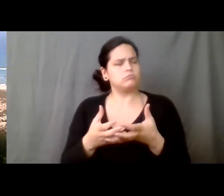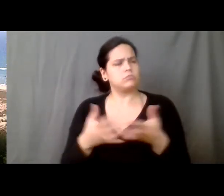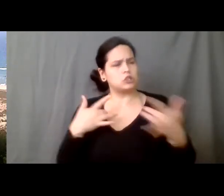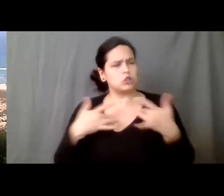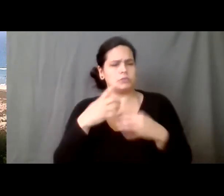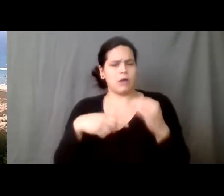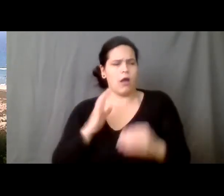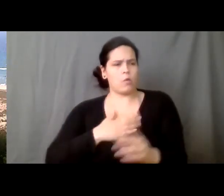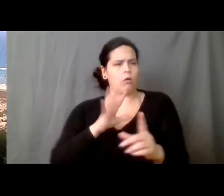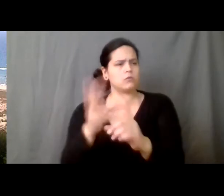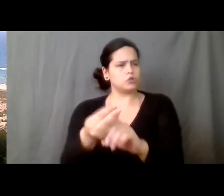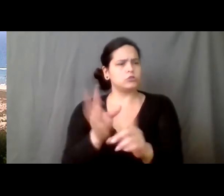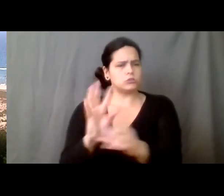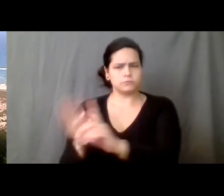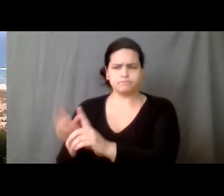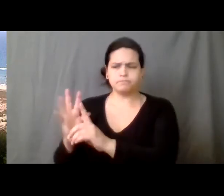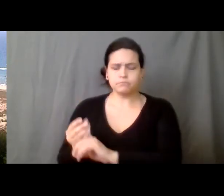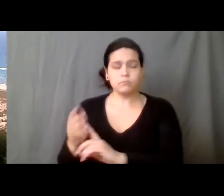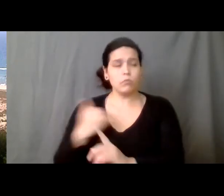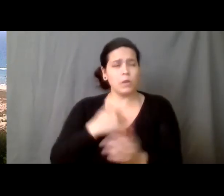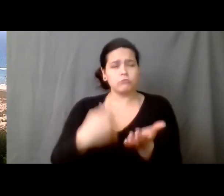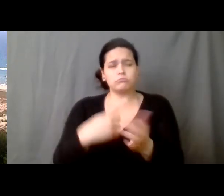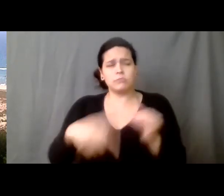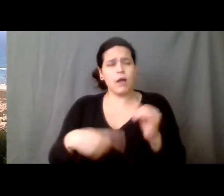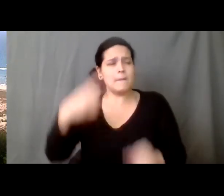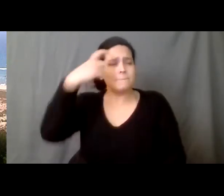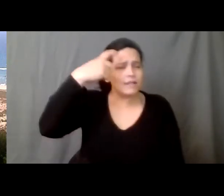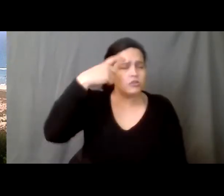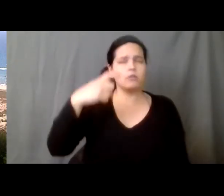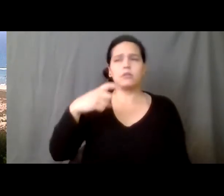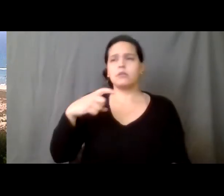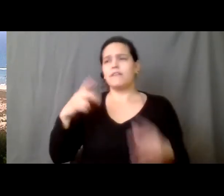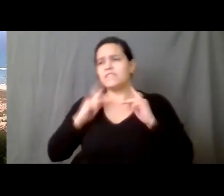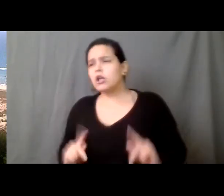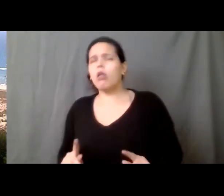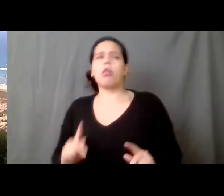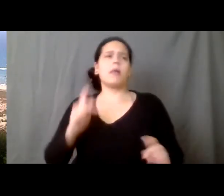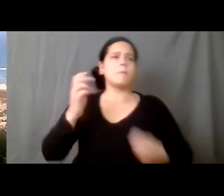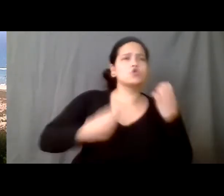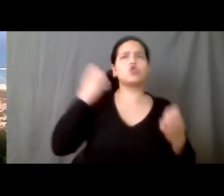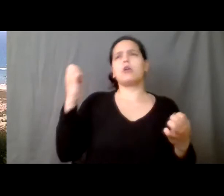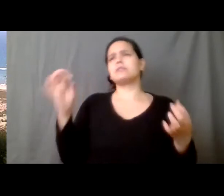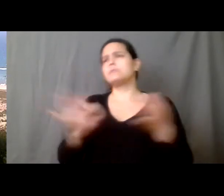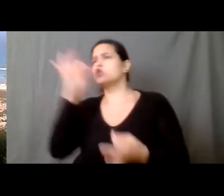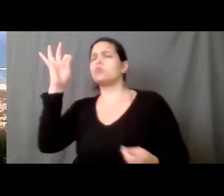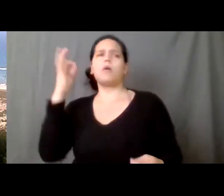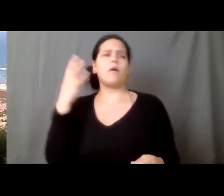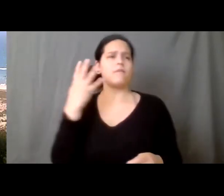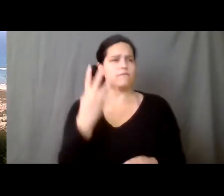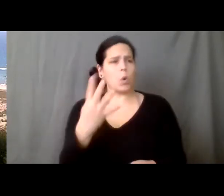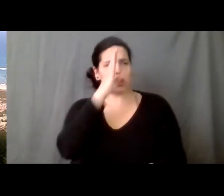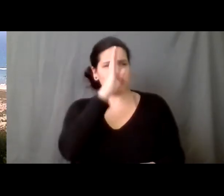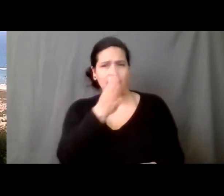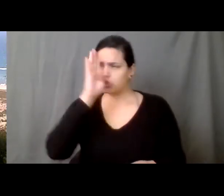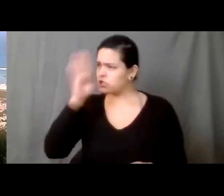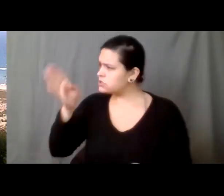talk about the mental, physical, emotional, and spiritual, and as those, you know, four direction teachings, we talk about, you